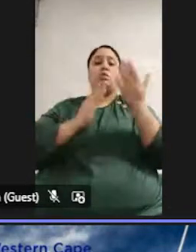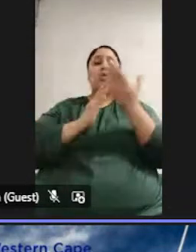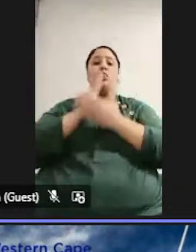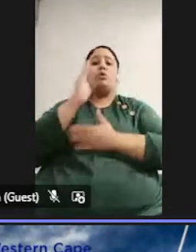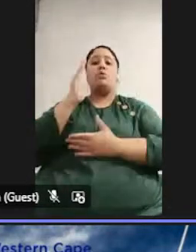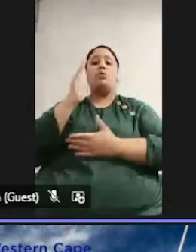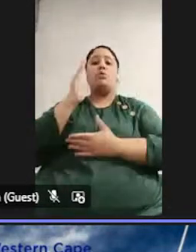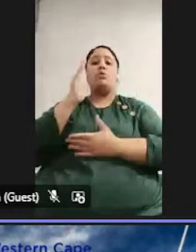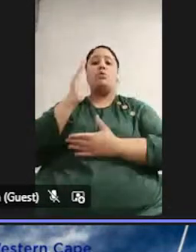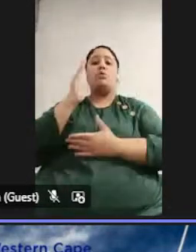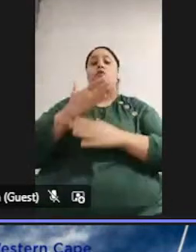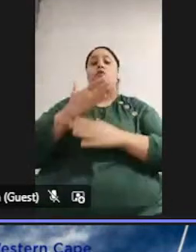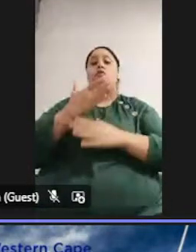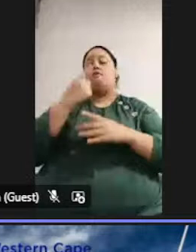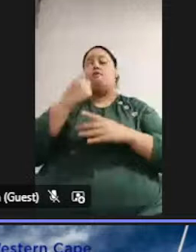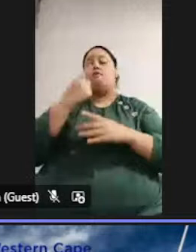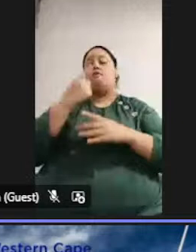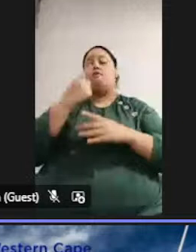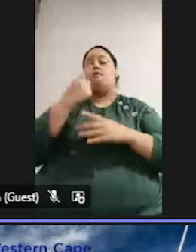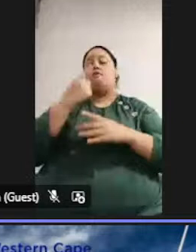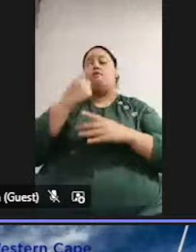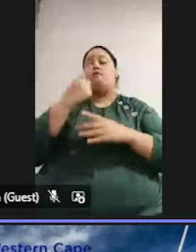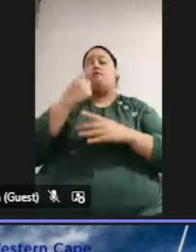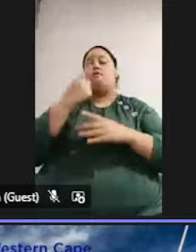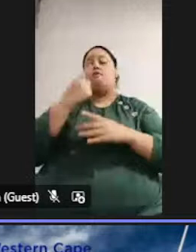we aim to